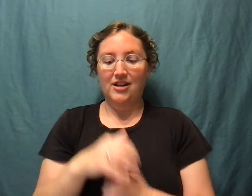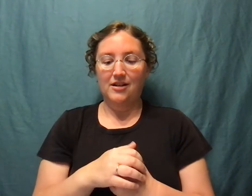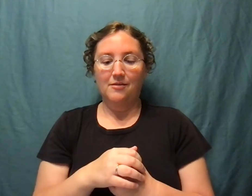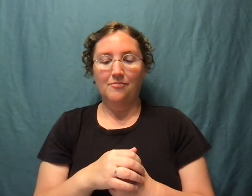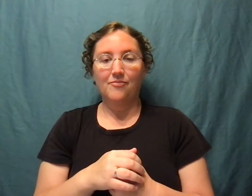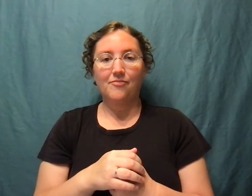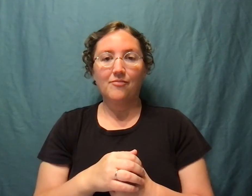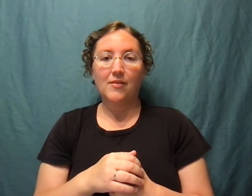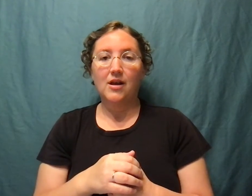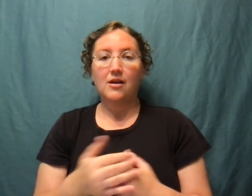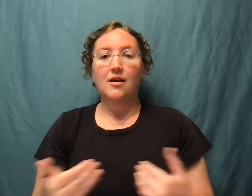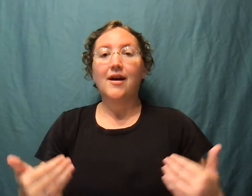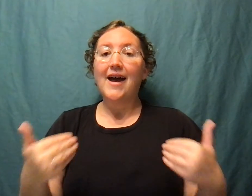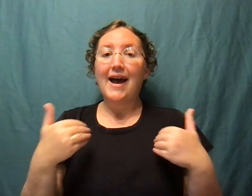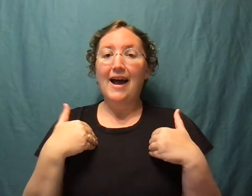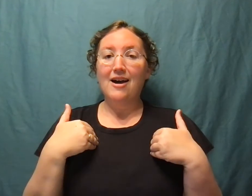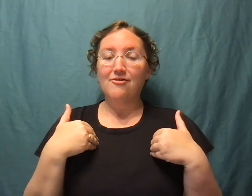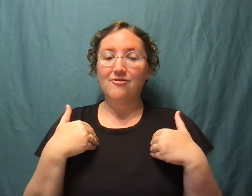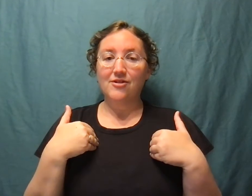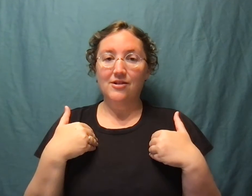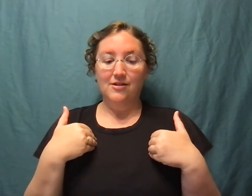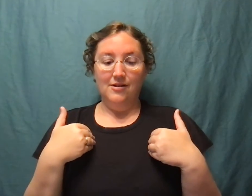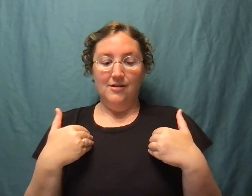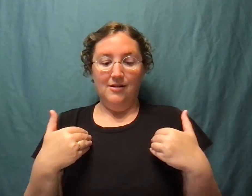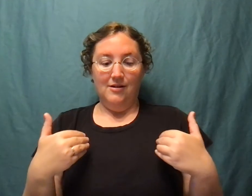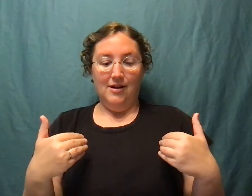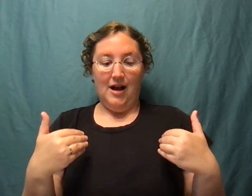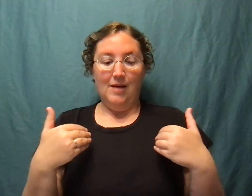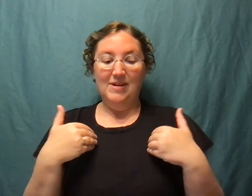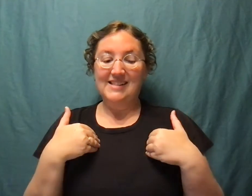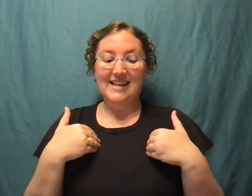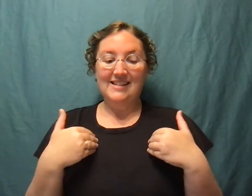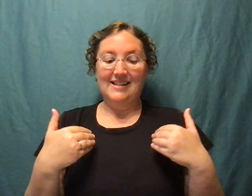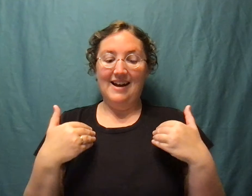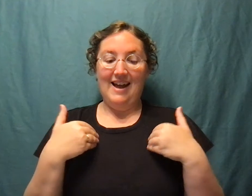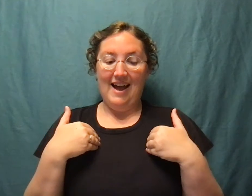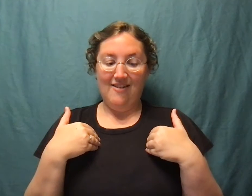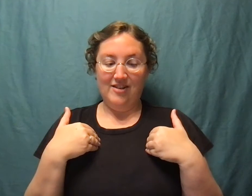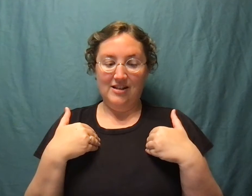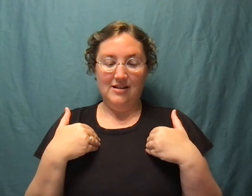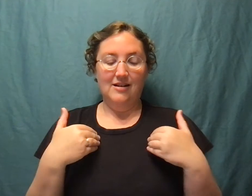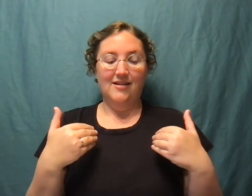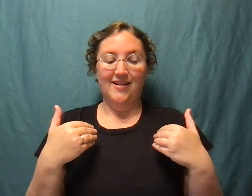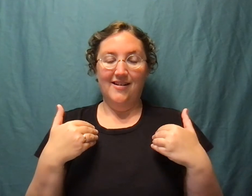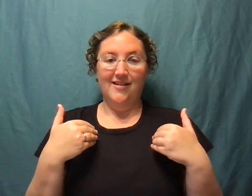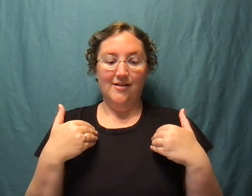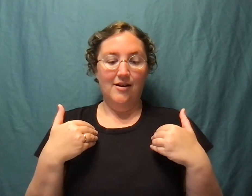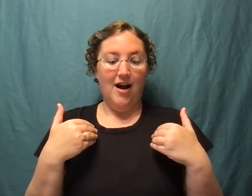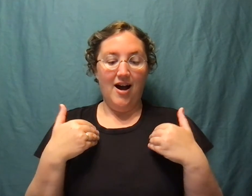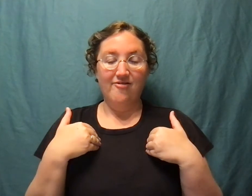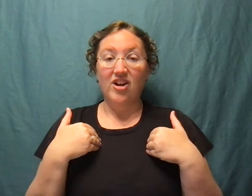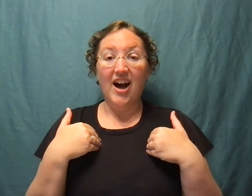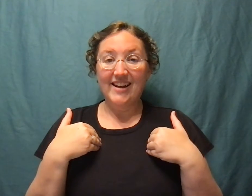it. Have. I possess it. I have it. I've got